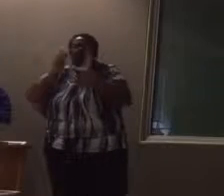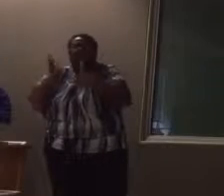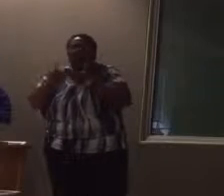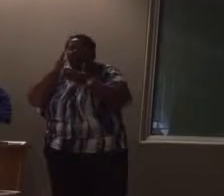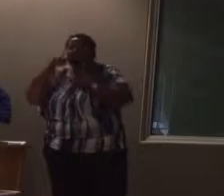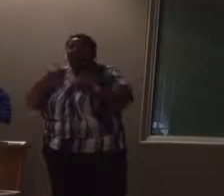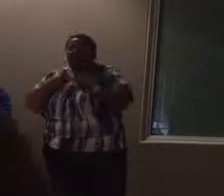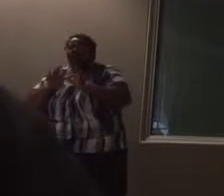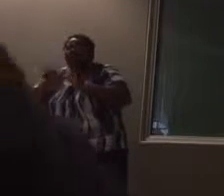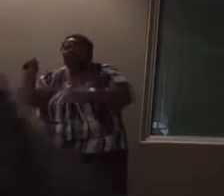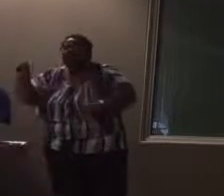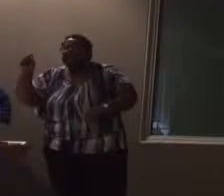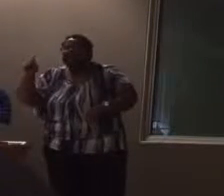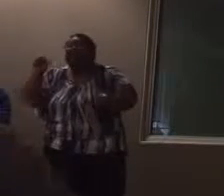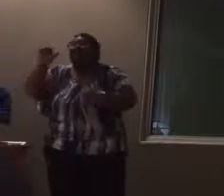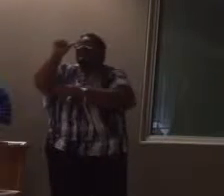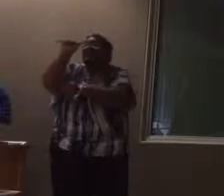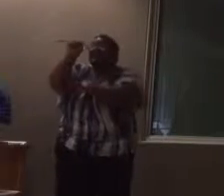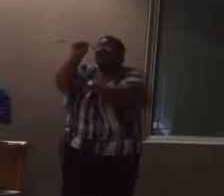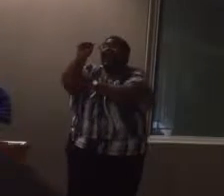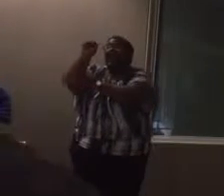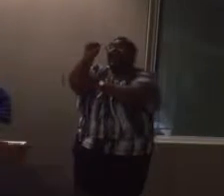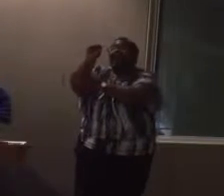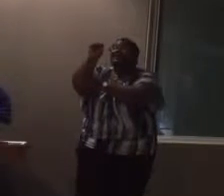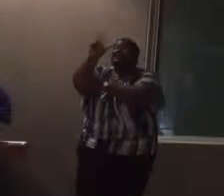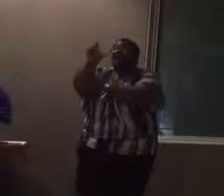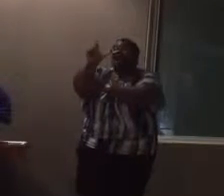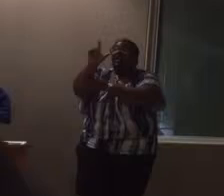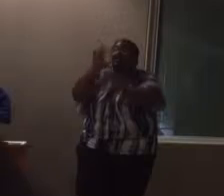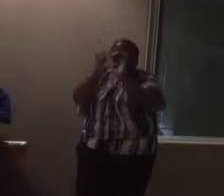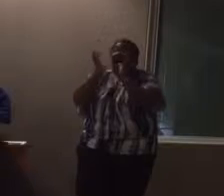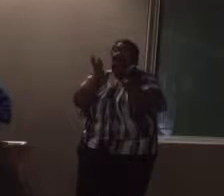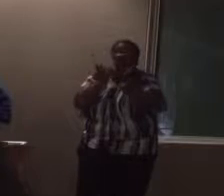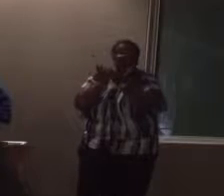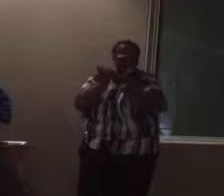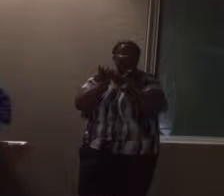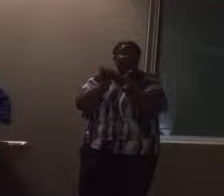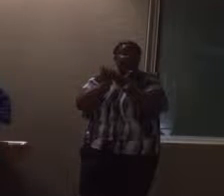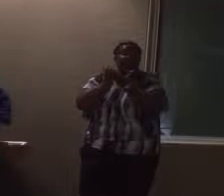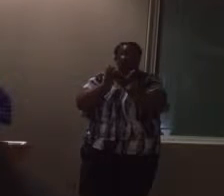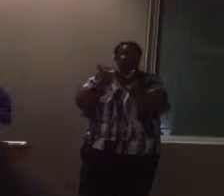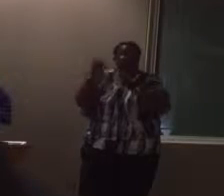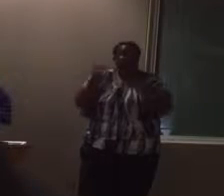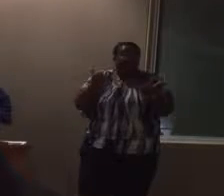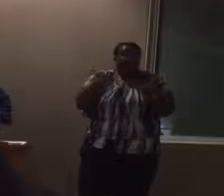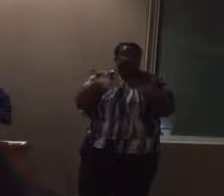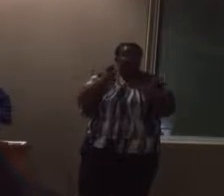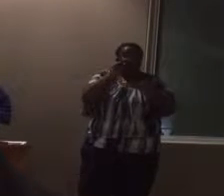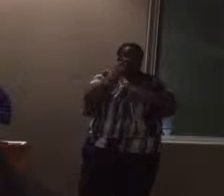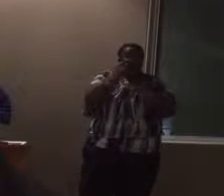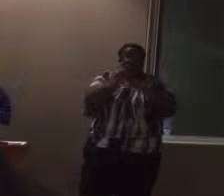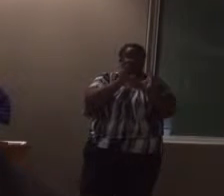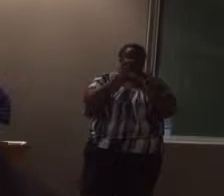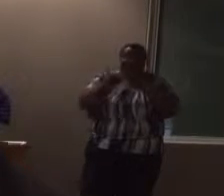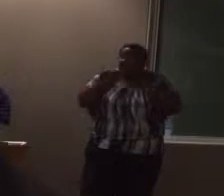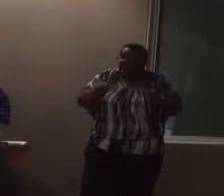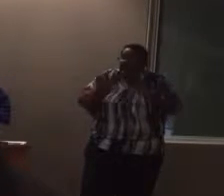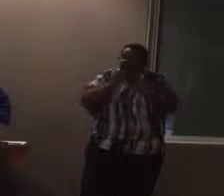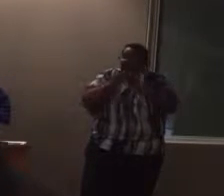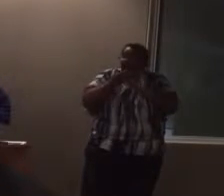Verbal class. Oh, a verbal class, something like that? Oh, okay. Well, actually, a great example of a class that you're not going to have interpreters